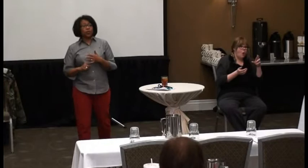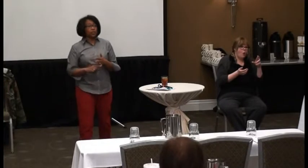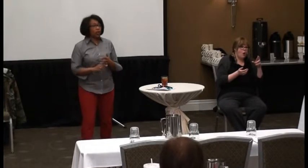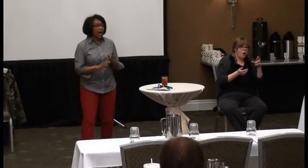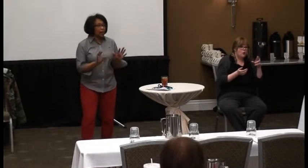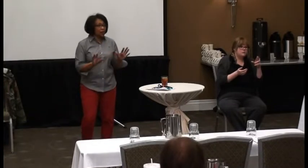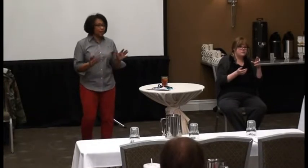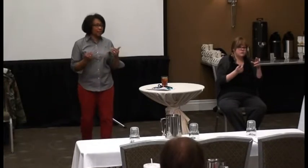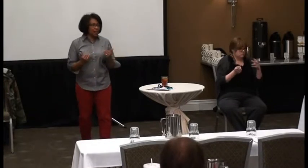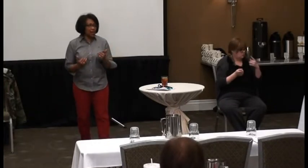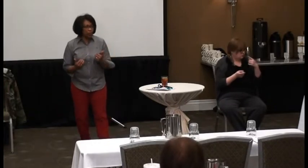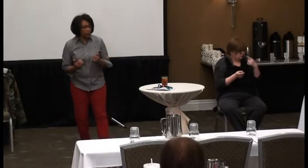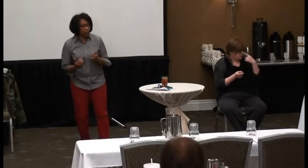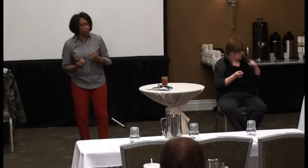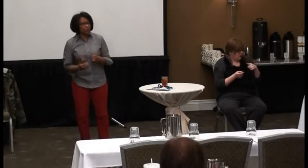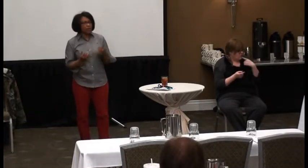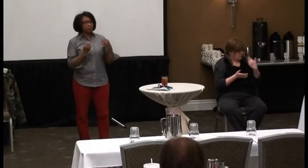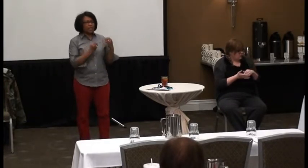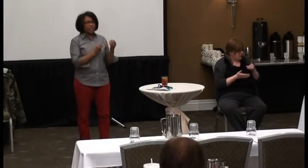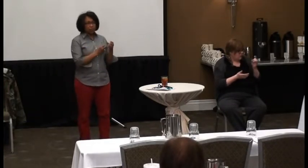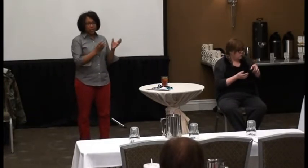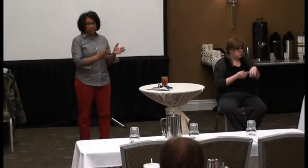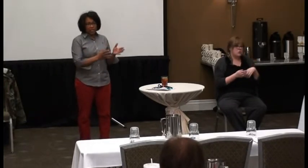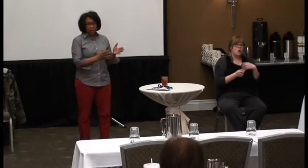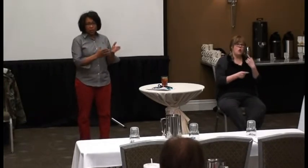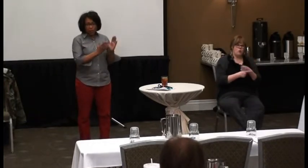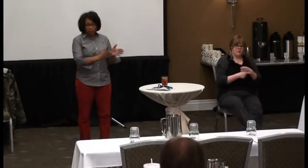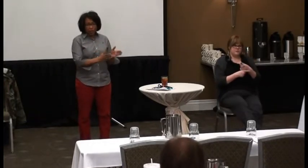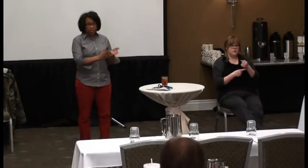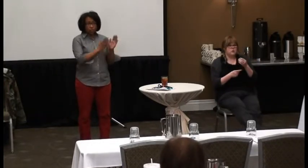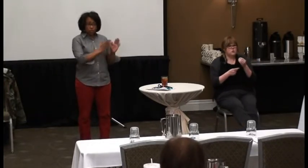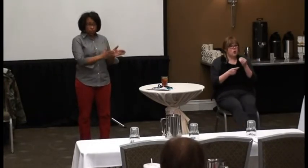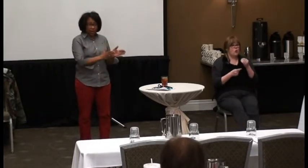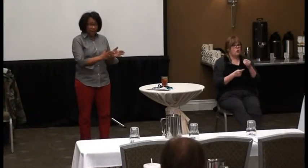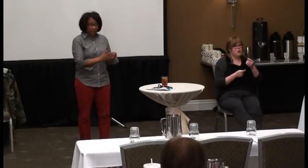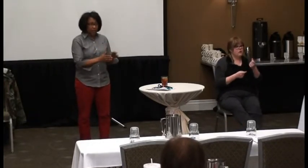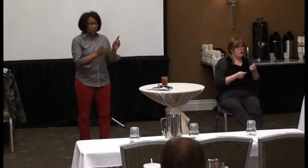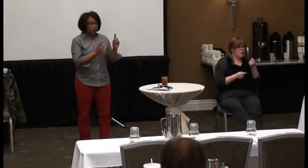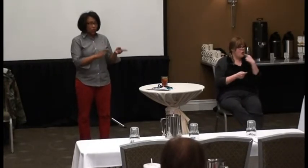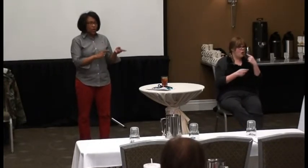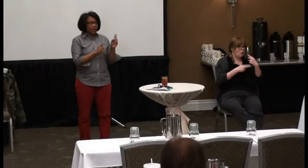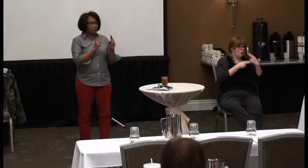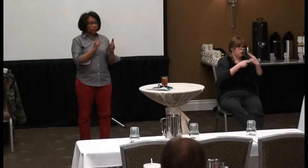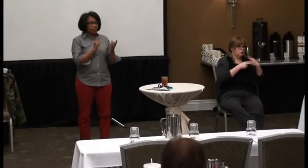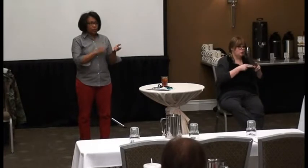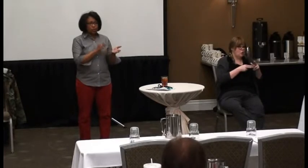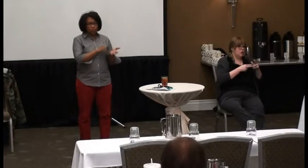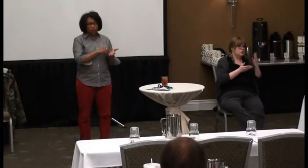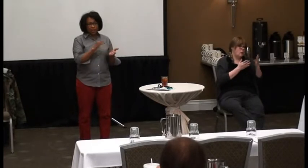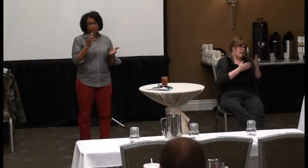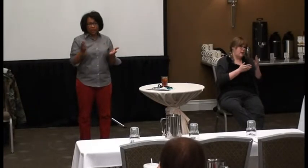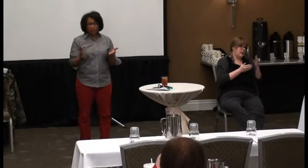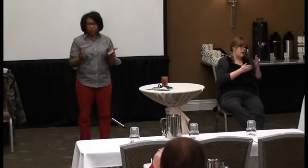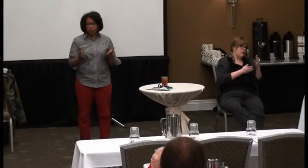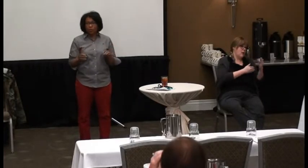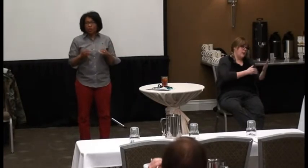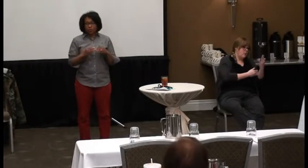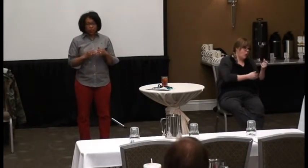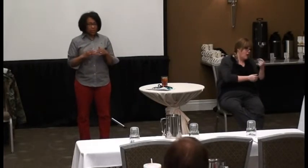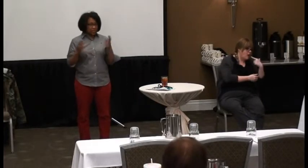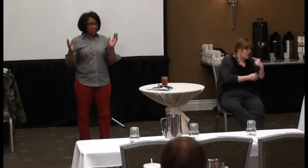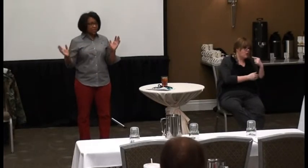yes, she wanted to know how do I decide whether to use an immediate release preparation or short acting where you have to dose it morning and